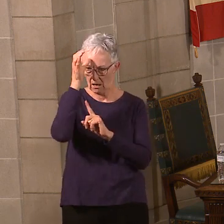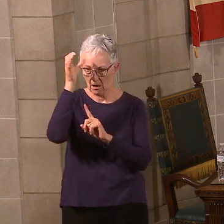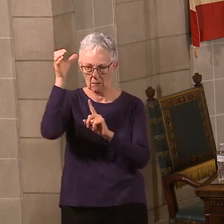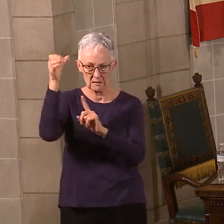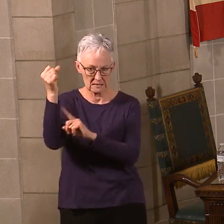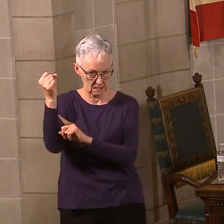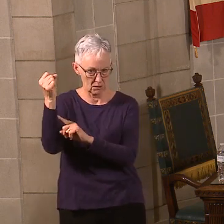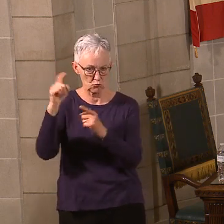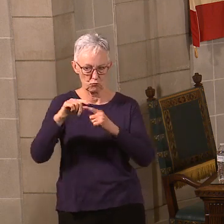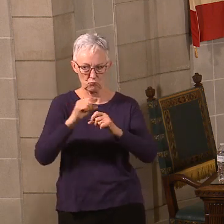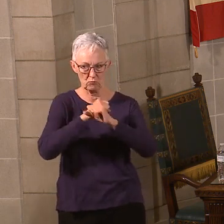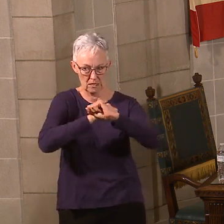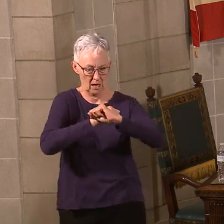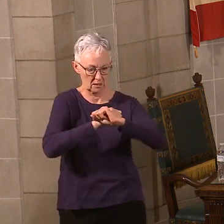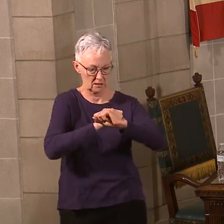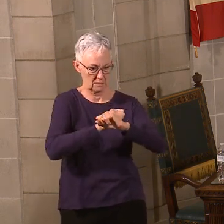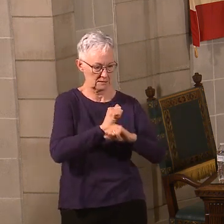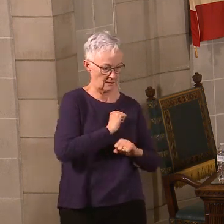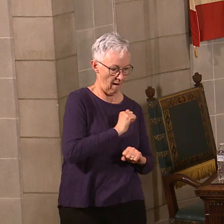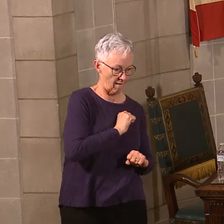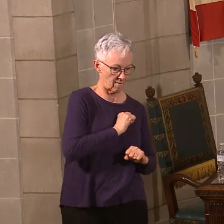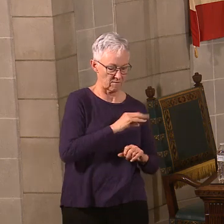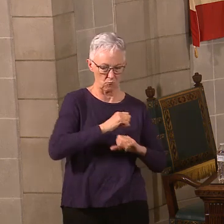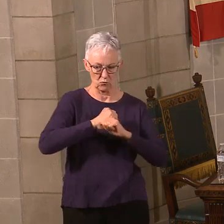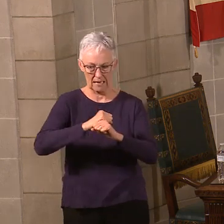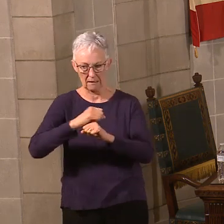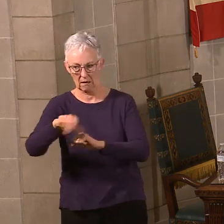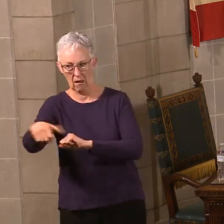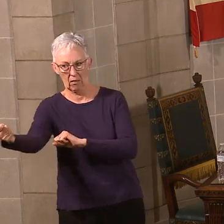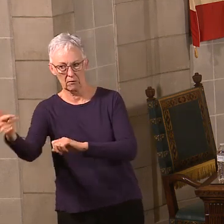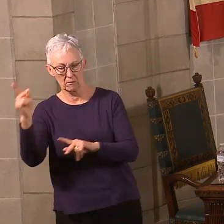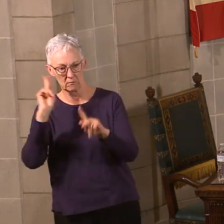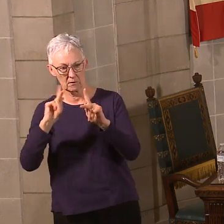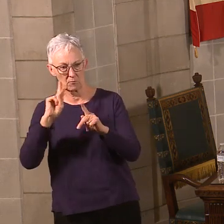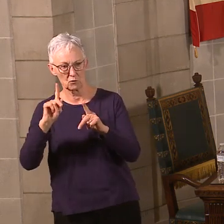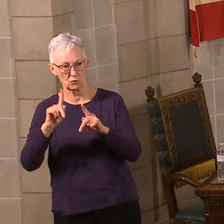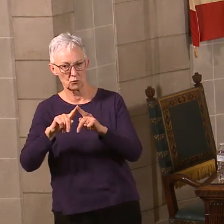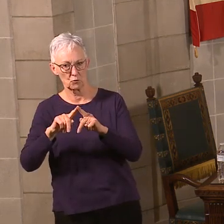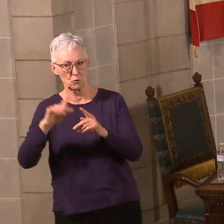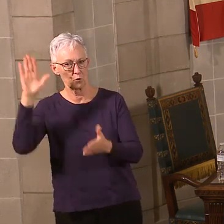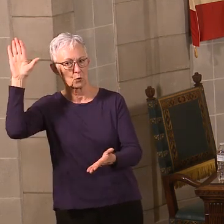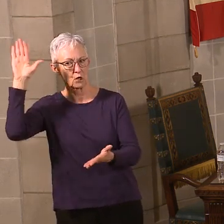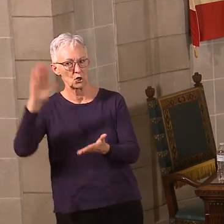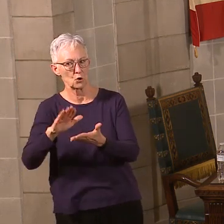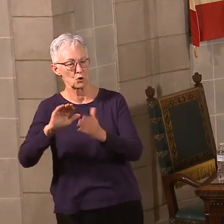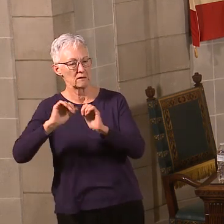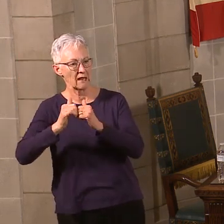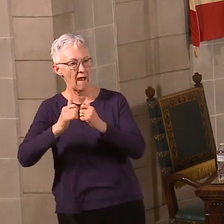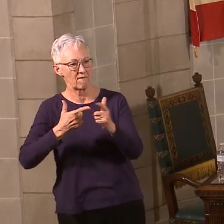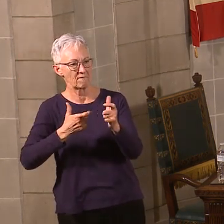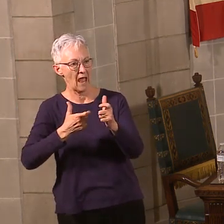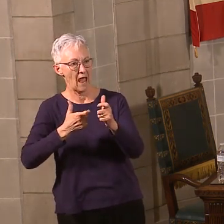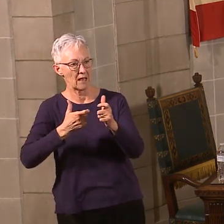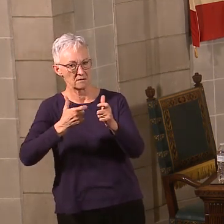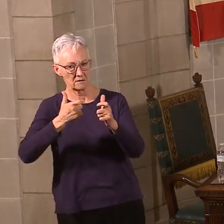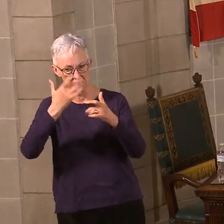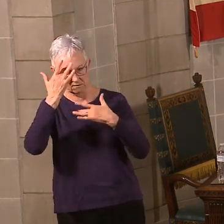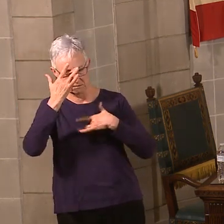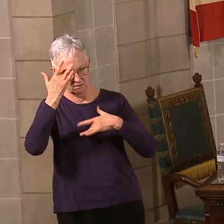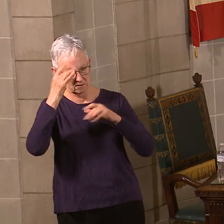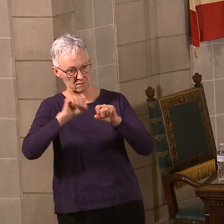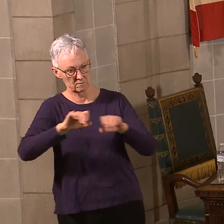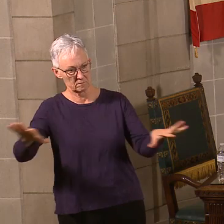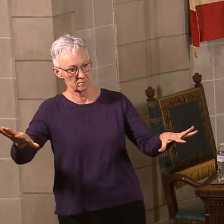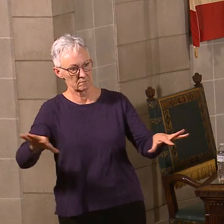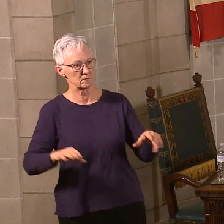others with regard to how you slow down the spread of this virus. Yeah, Andrew. Governor, have you seen the pandemic plan